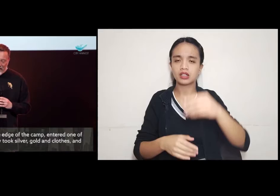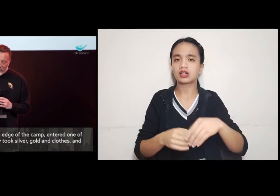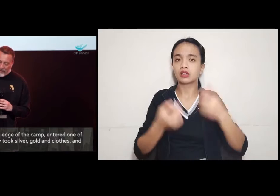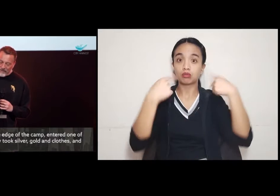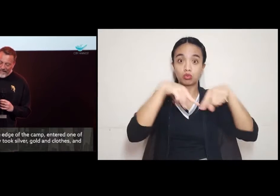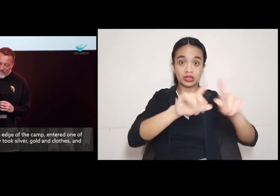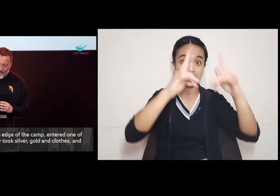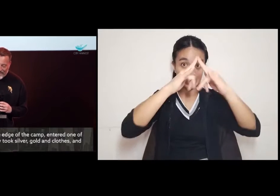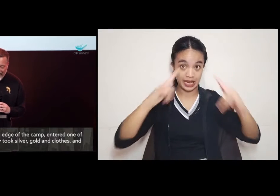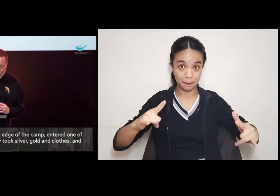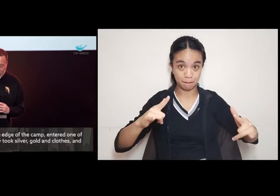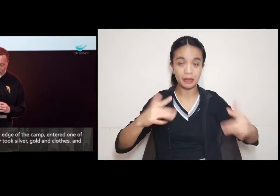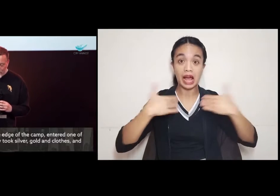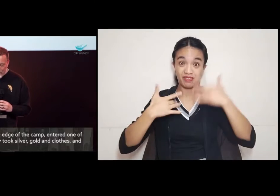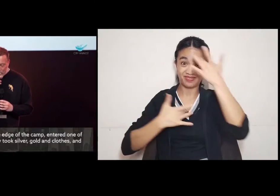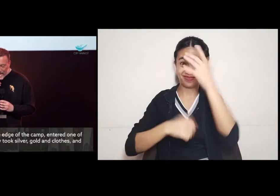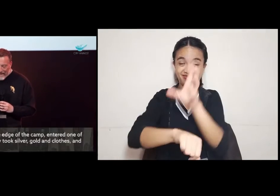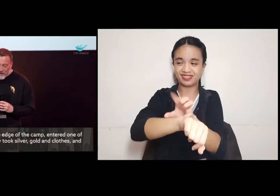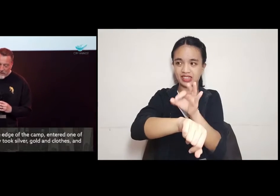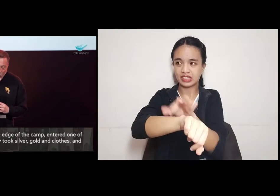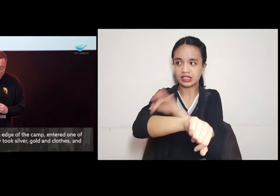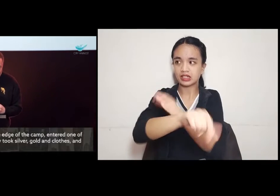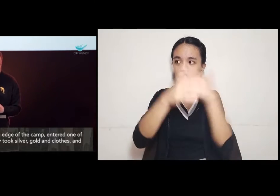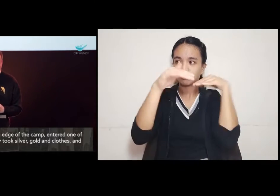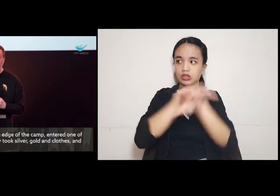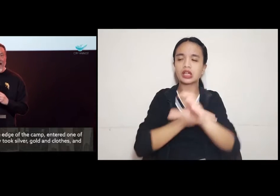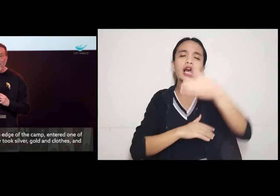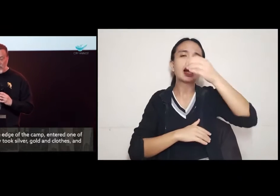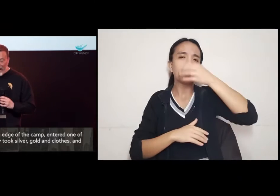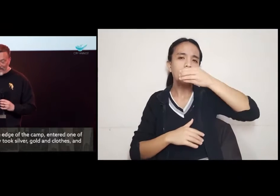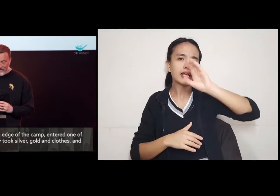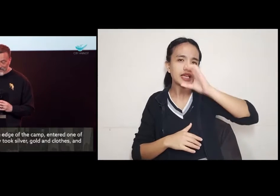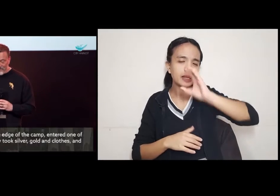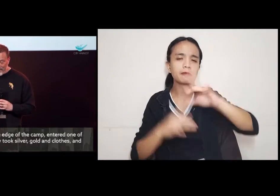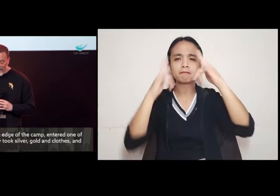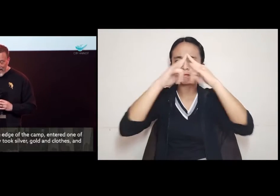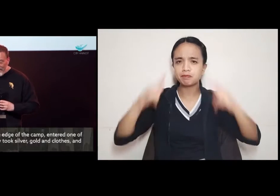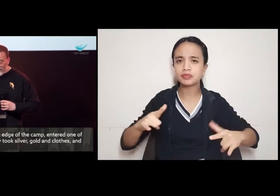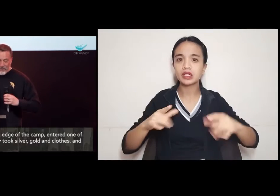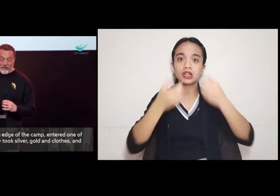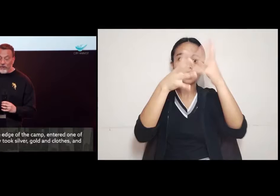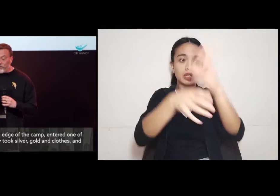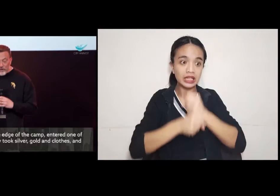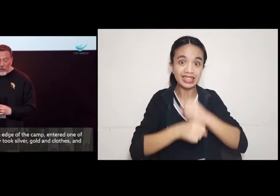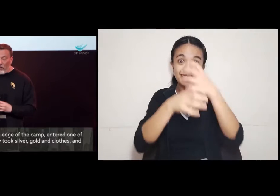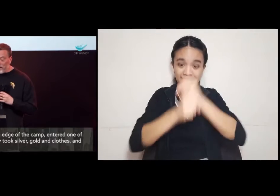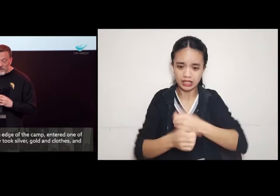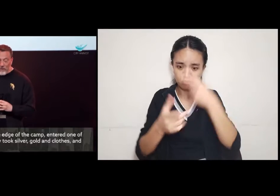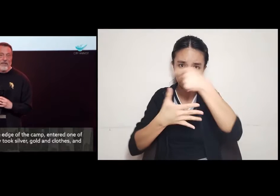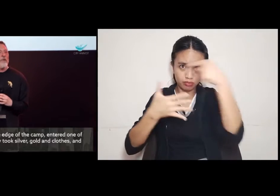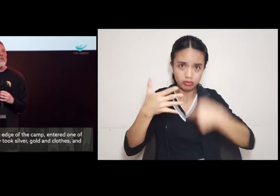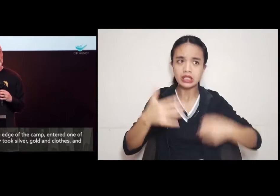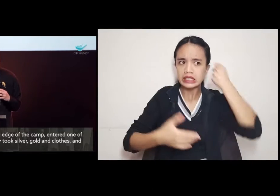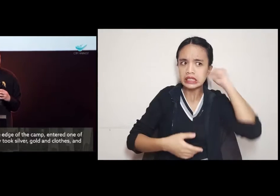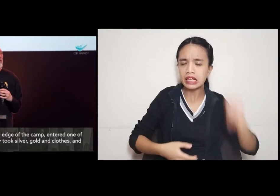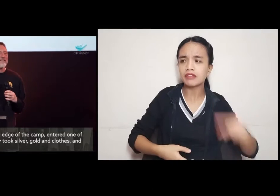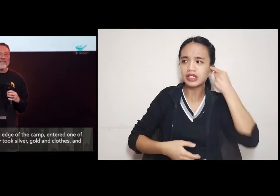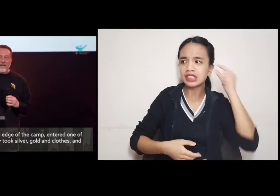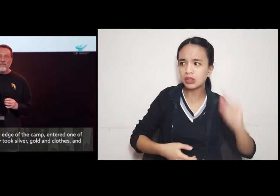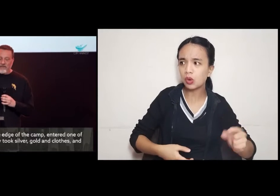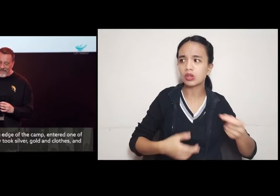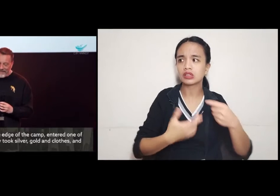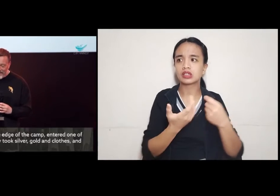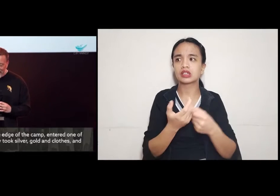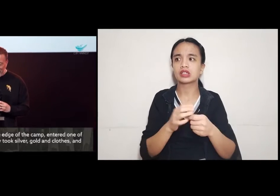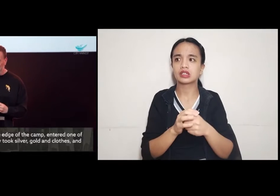leprosy reached the edge of the camp, entered one of the tents and ate and drank. They took silver and gold and clothes. I mean, really, what